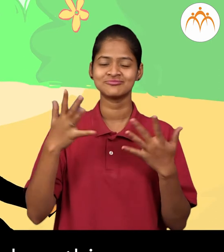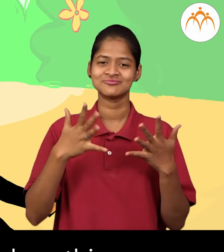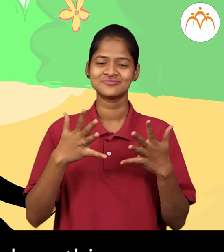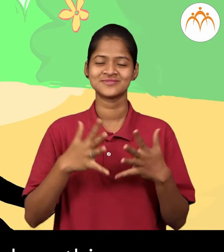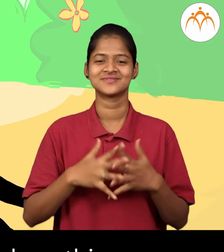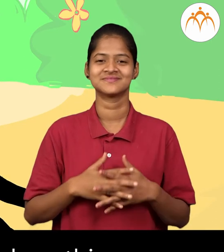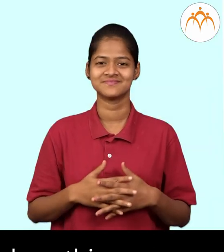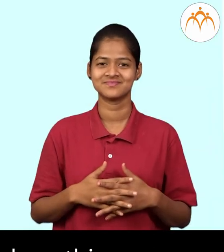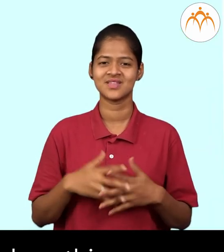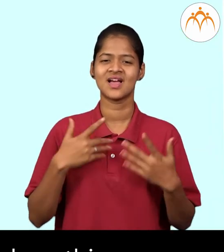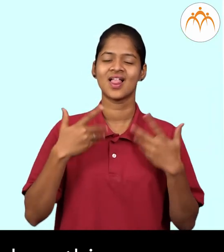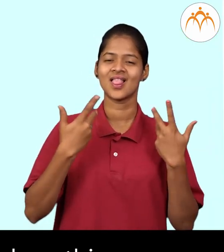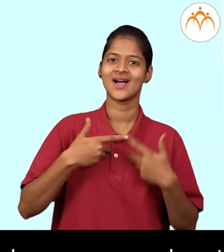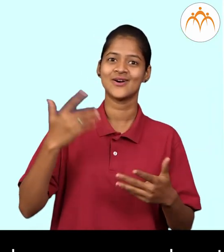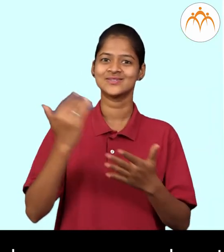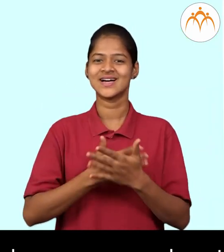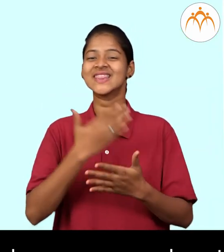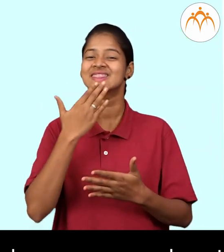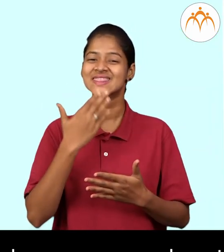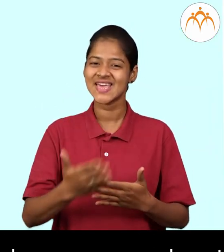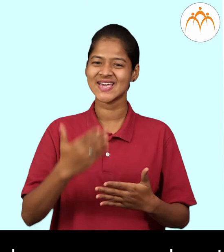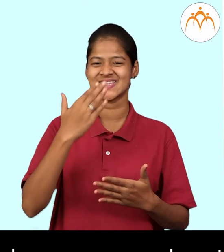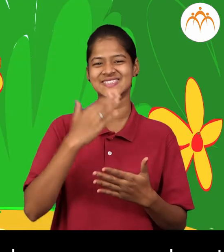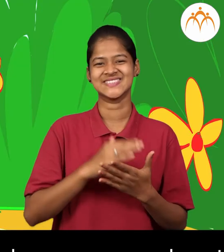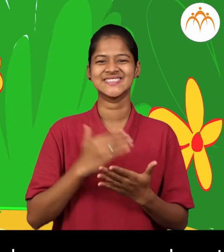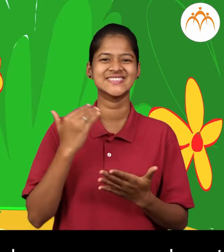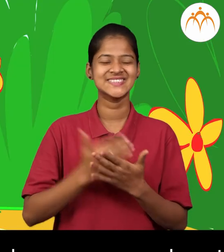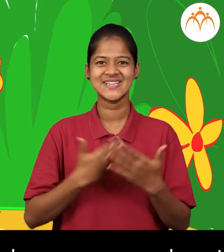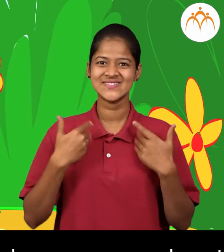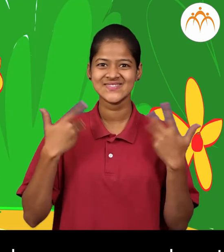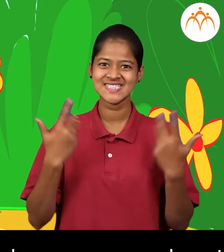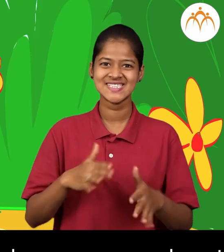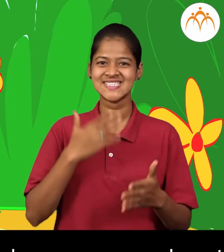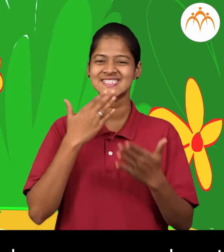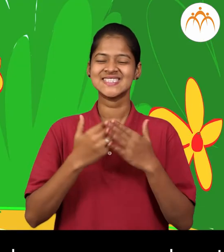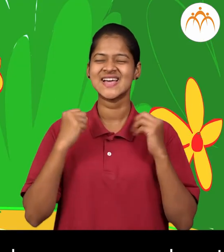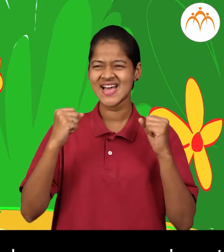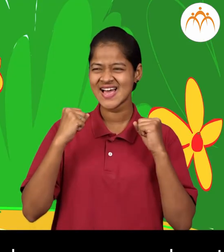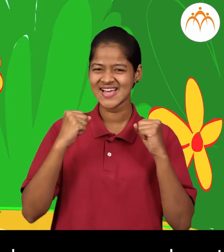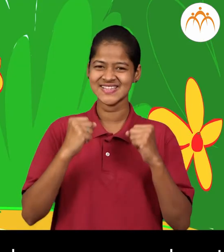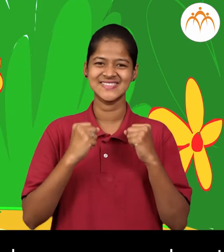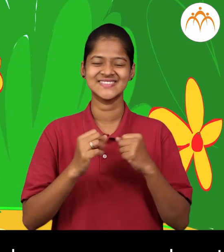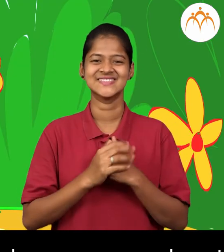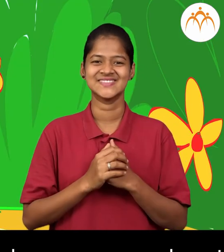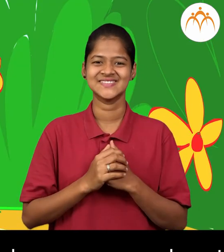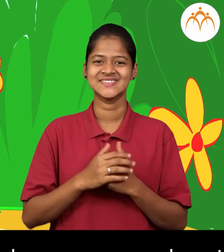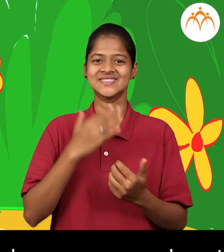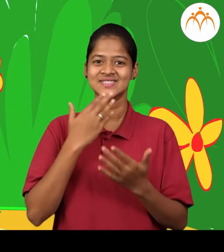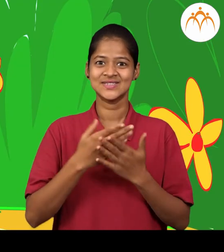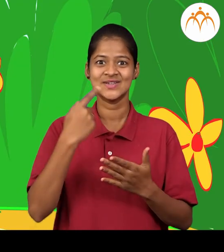don't understand anything. Oh, thank you, Mommy, dear. You saved me.